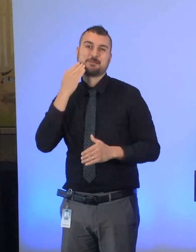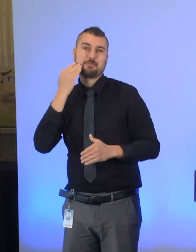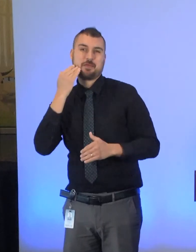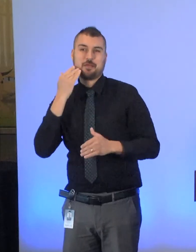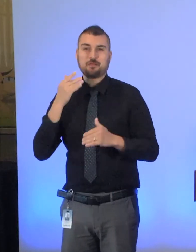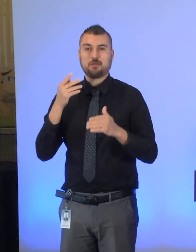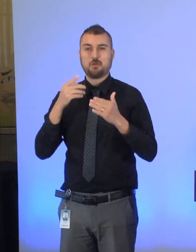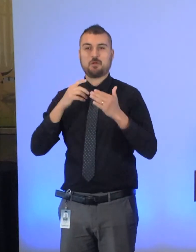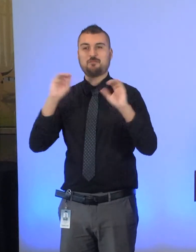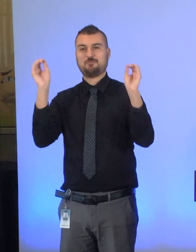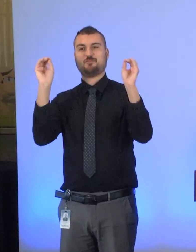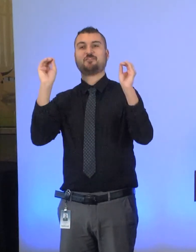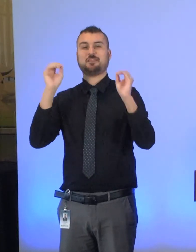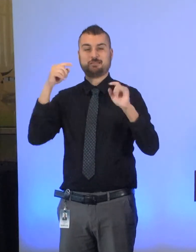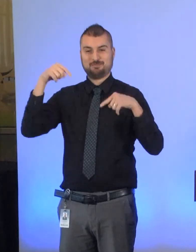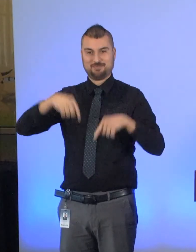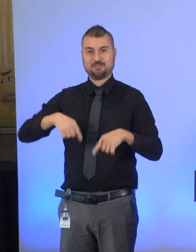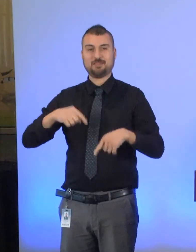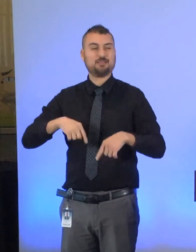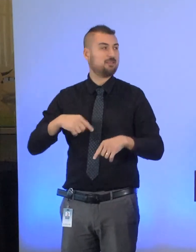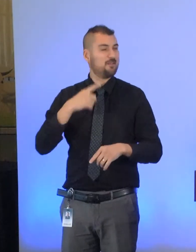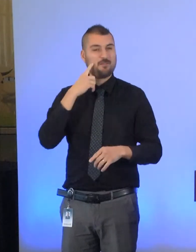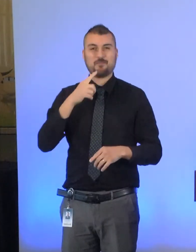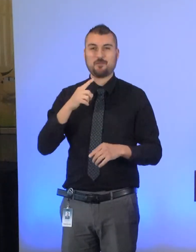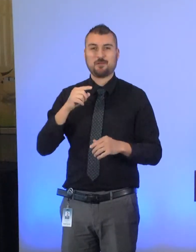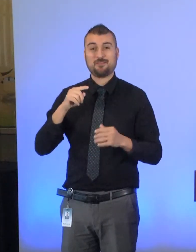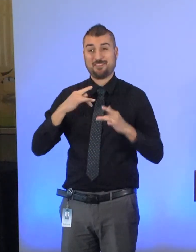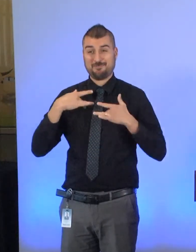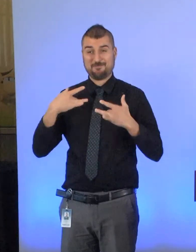key feature at this year's event.